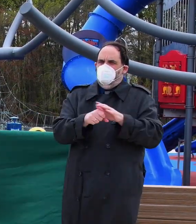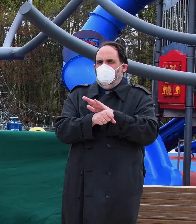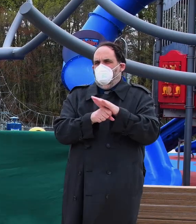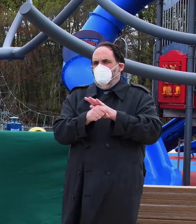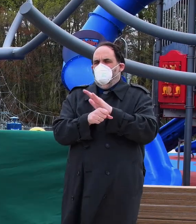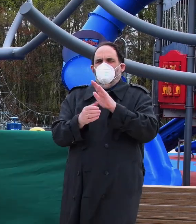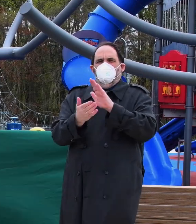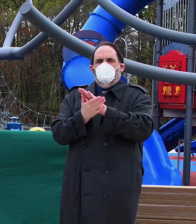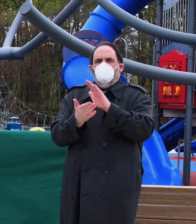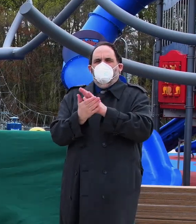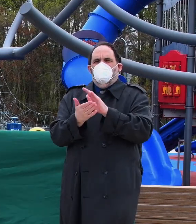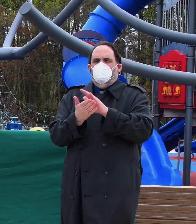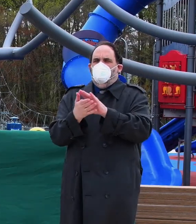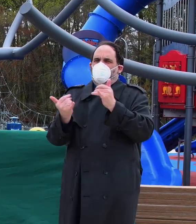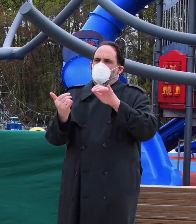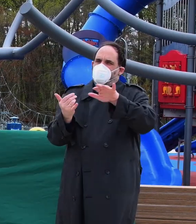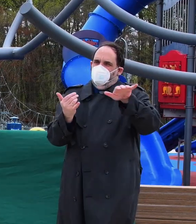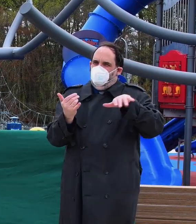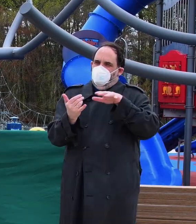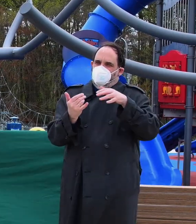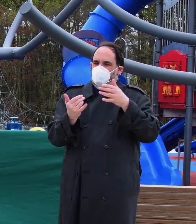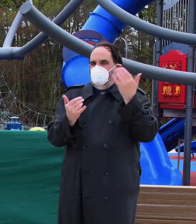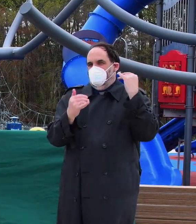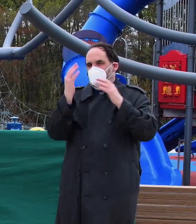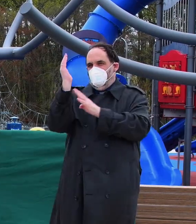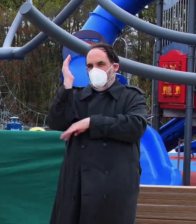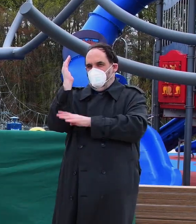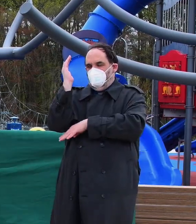school playgrounds last fall.